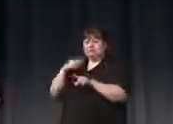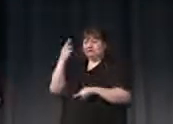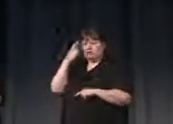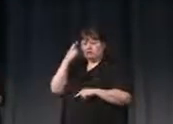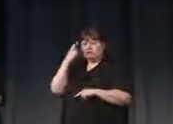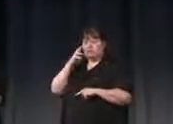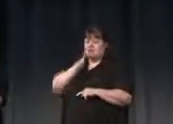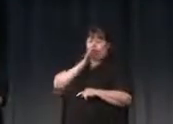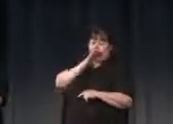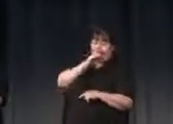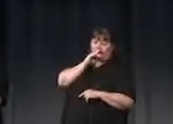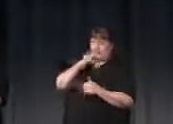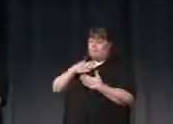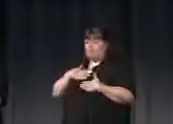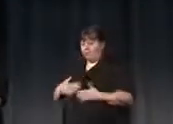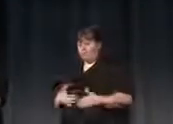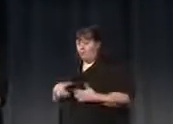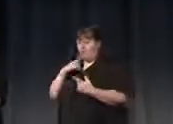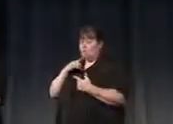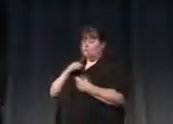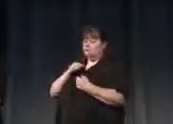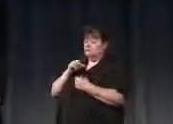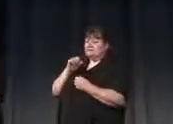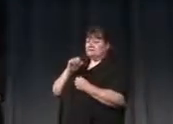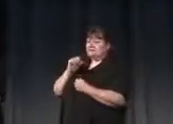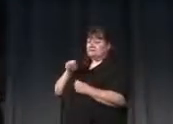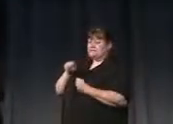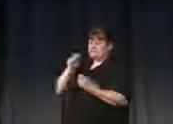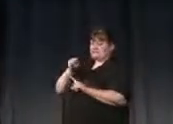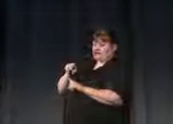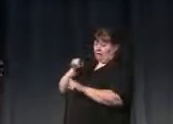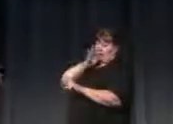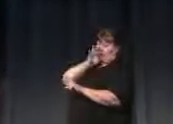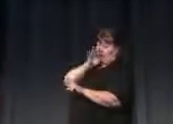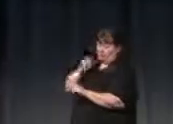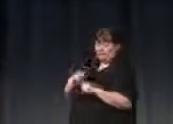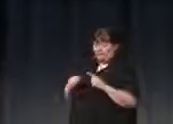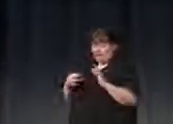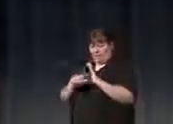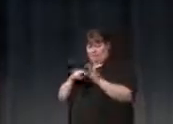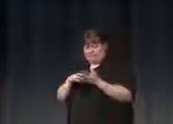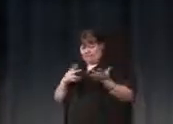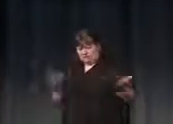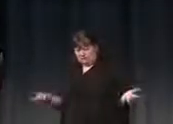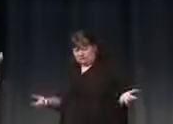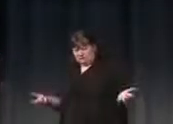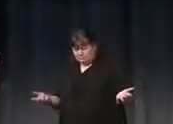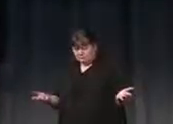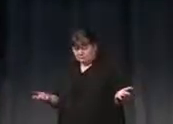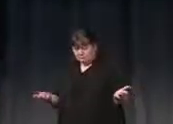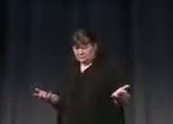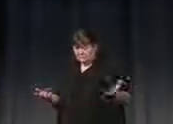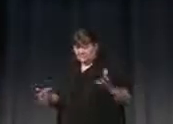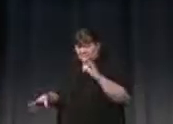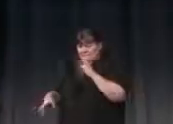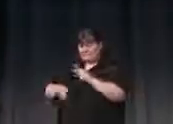in vocal, bodily, or signal malleability. It just depends on if you interpret that as